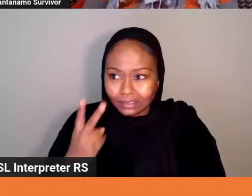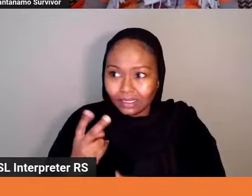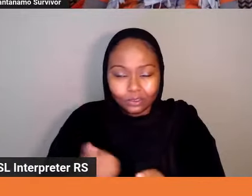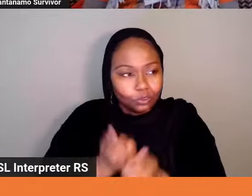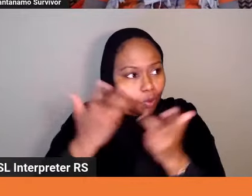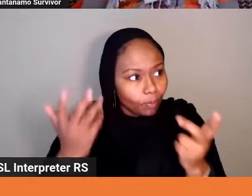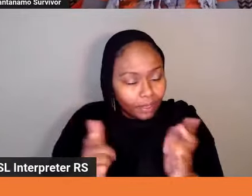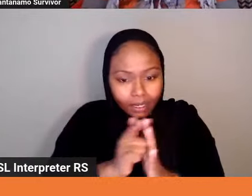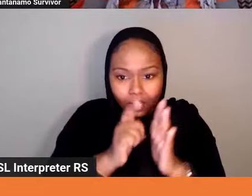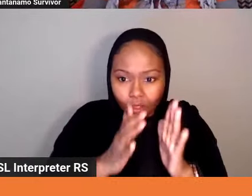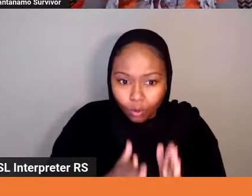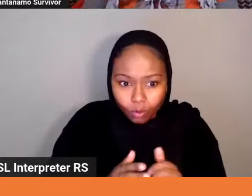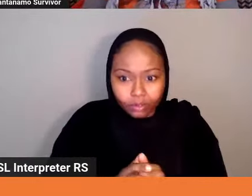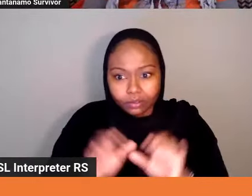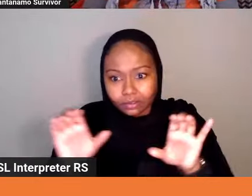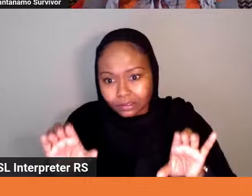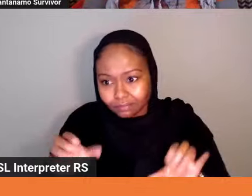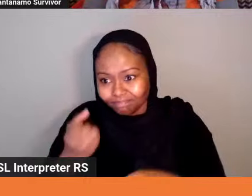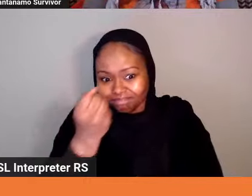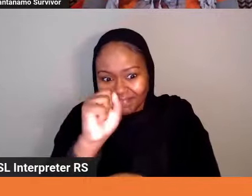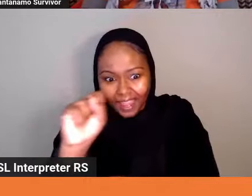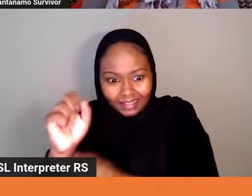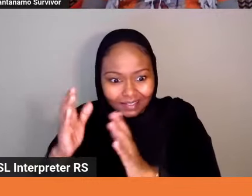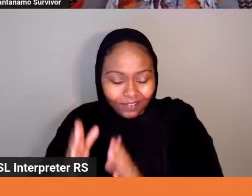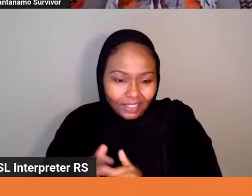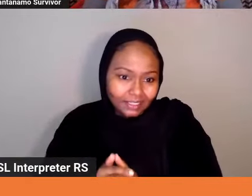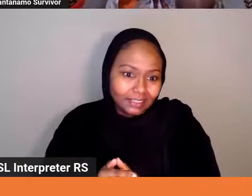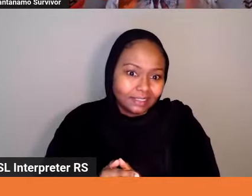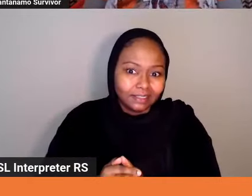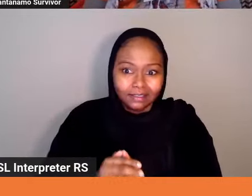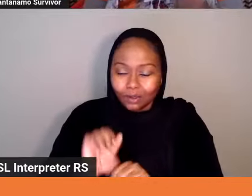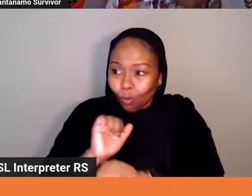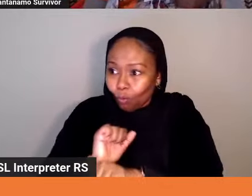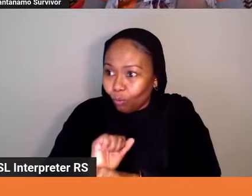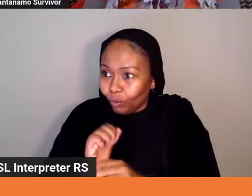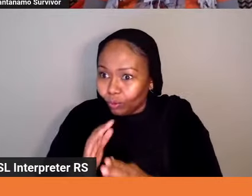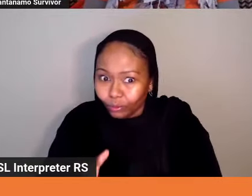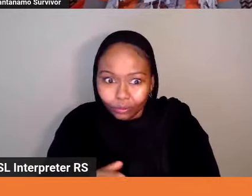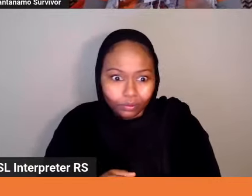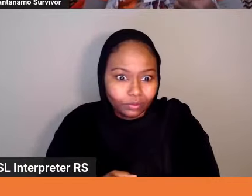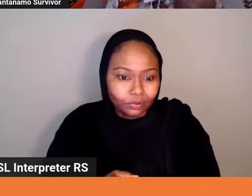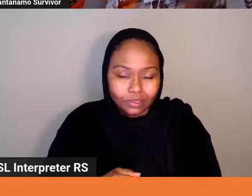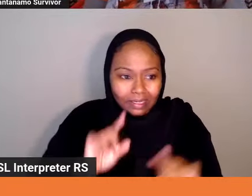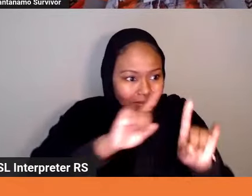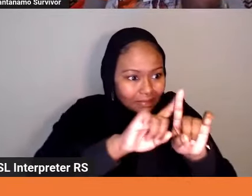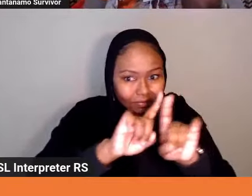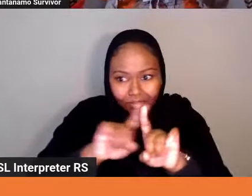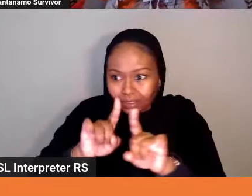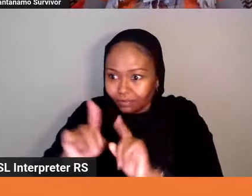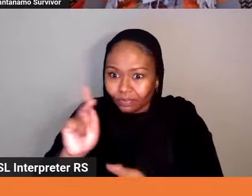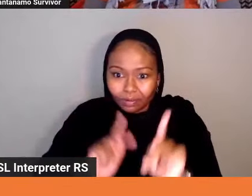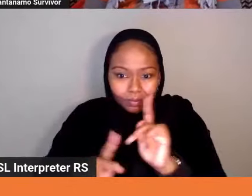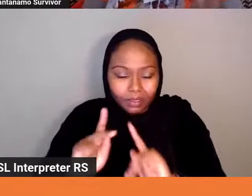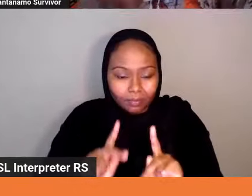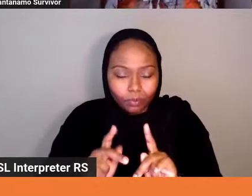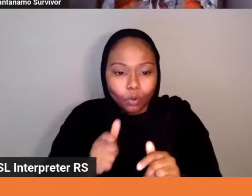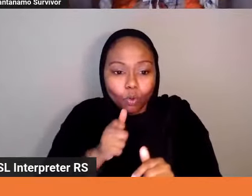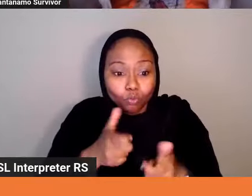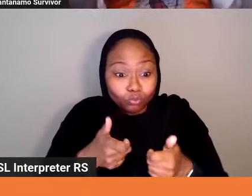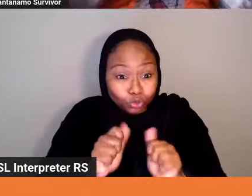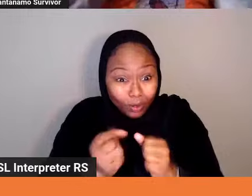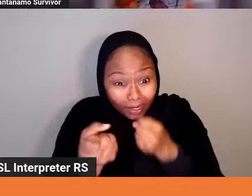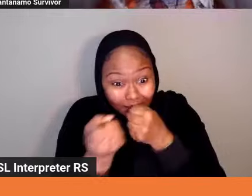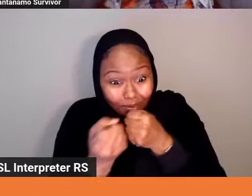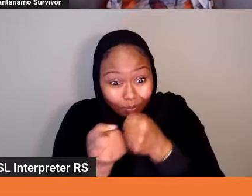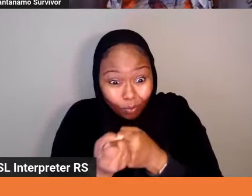lawyers, activists, employees, ordinary people being targeted if they express their sympathy,